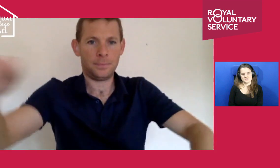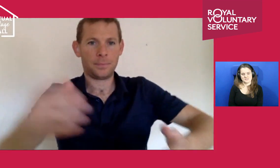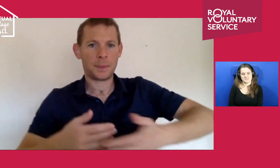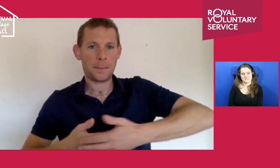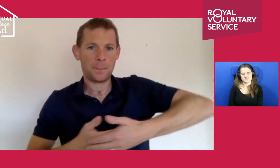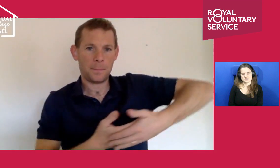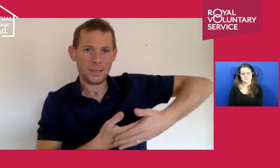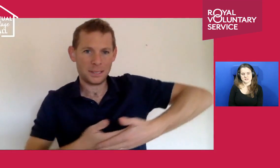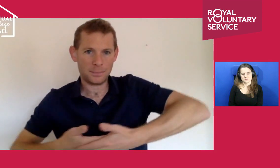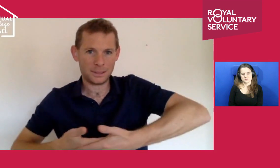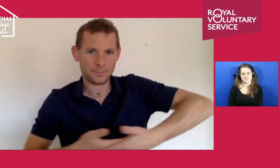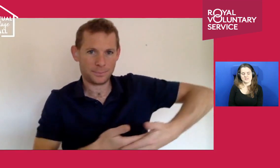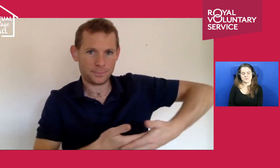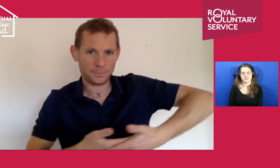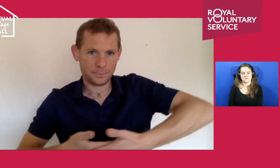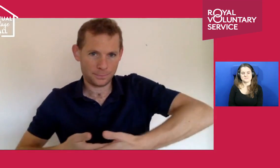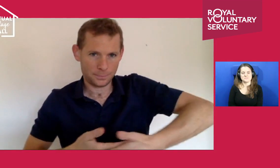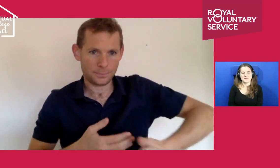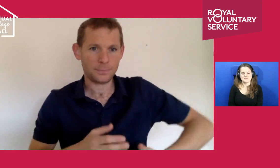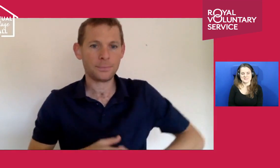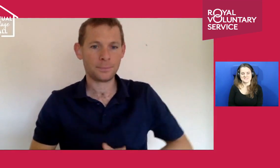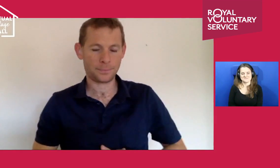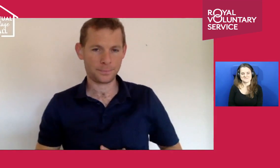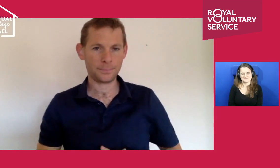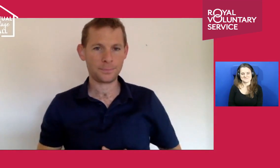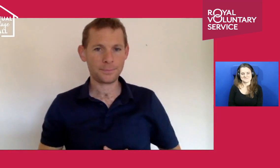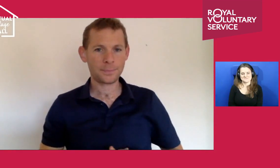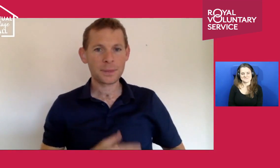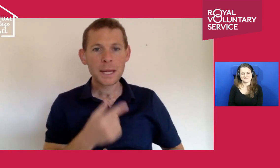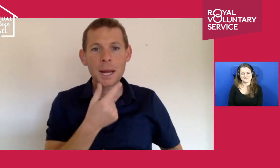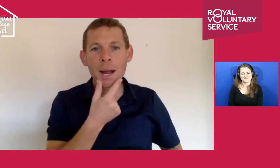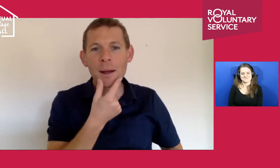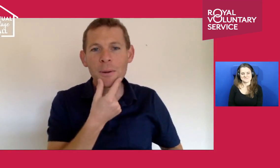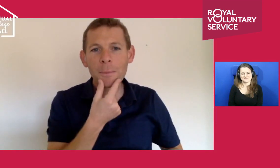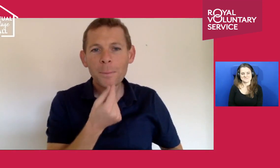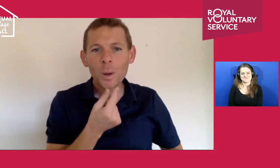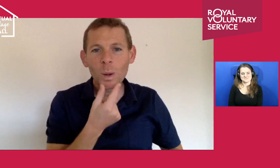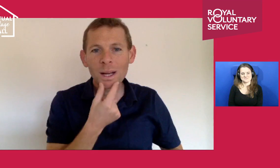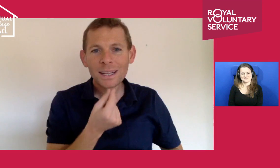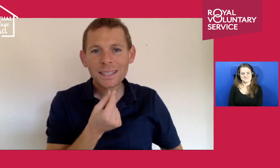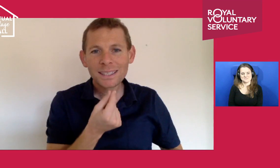Let's see if I can adjust my camera a bit. There we go. Baby.